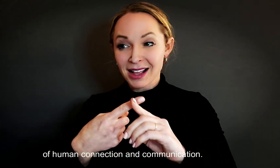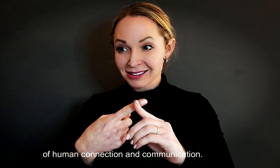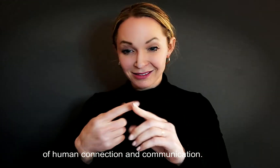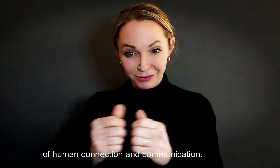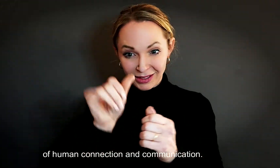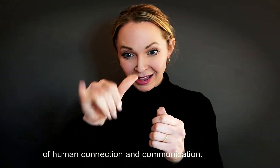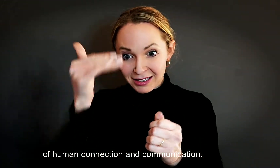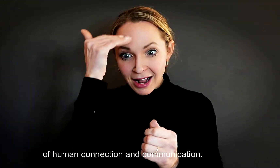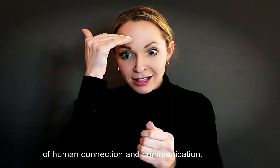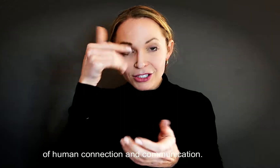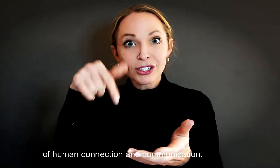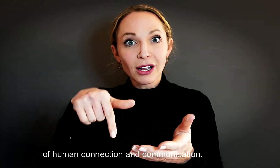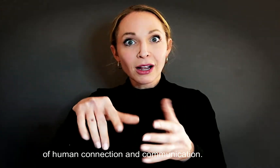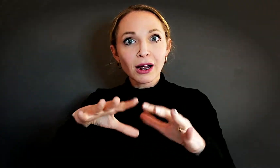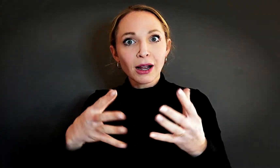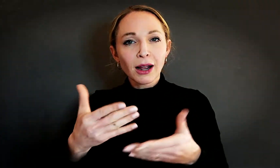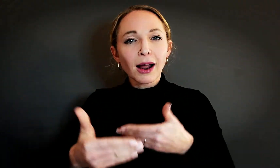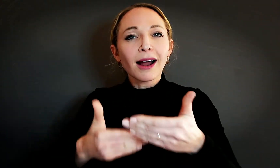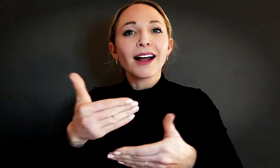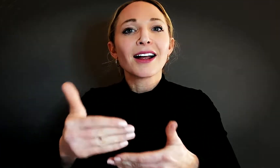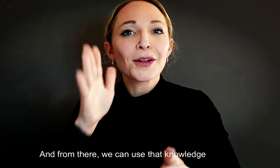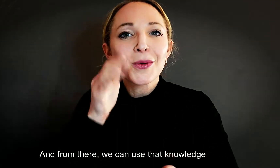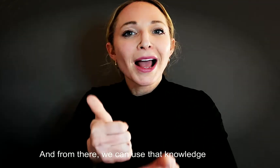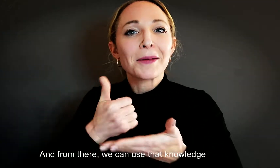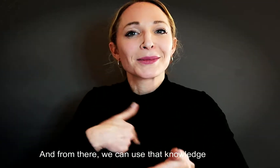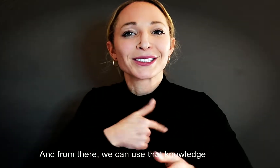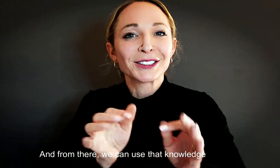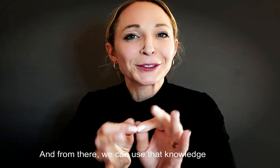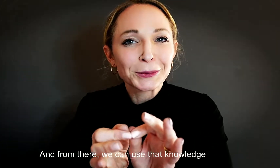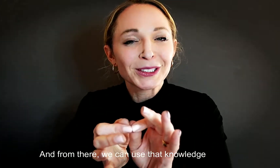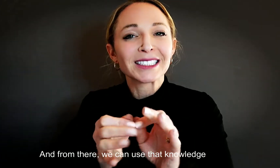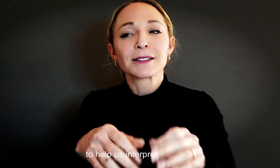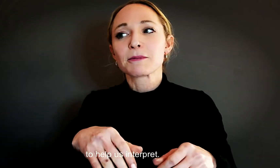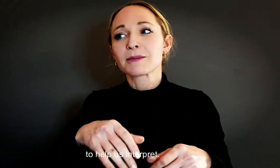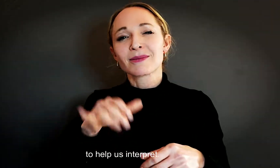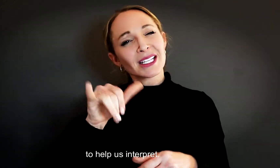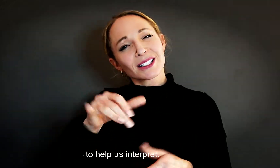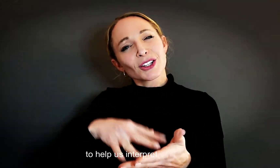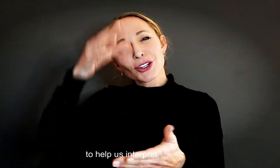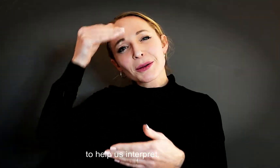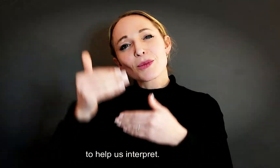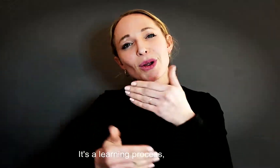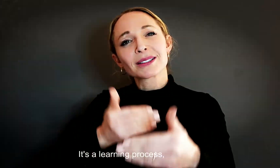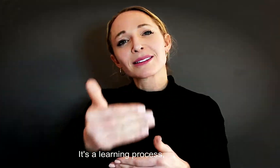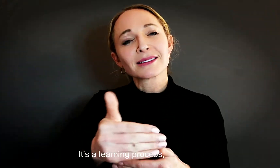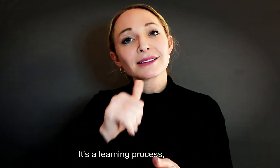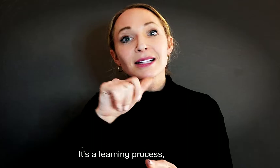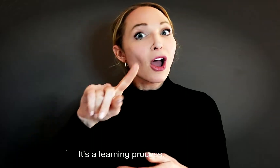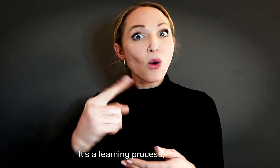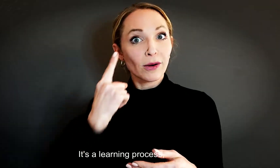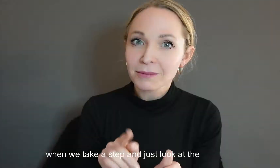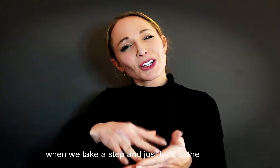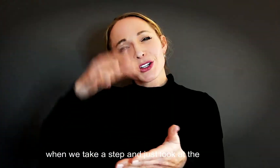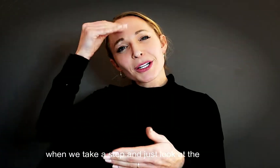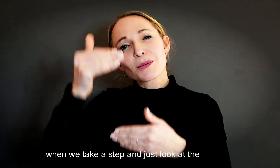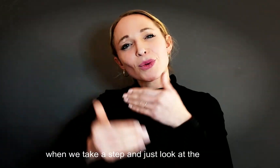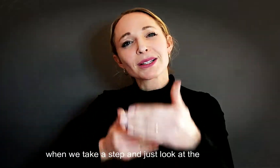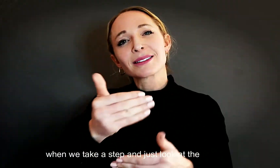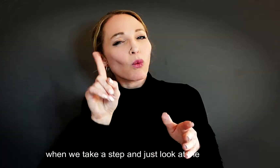and communication. And from there, we can use that knowledge to help us interpret. It's a learning process. When we take